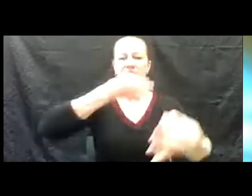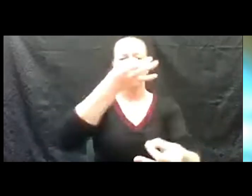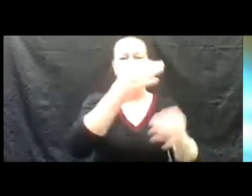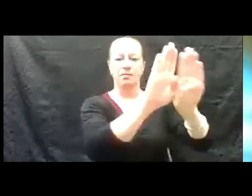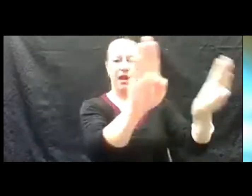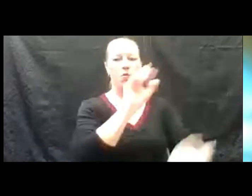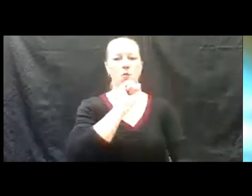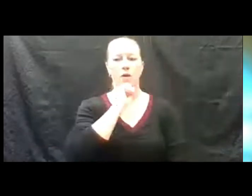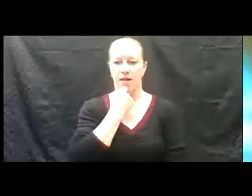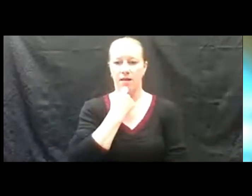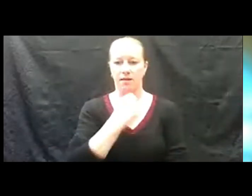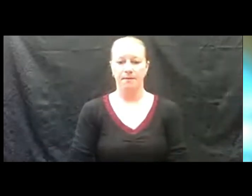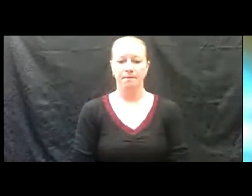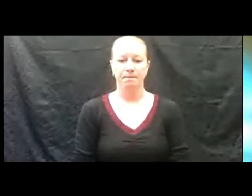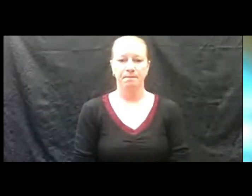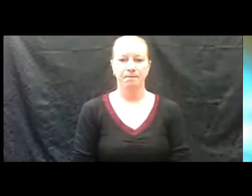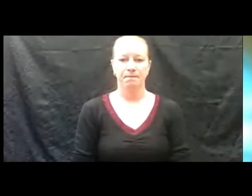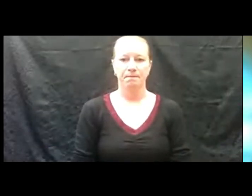Q&A session.